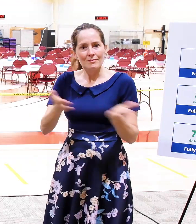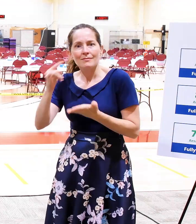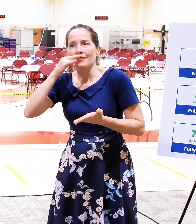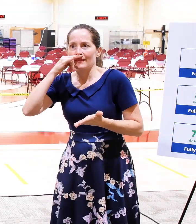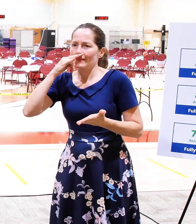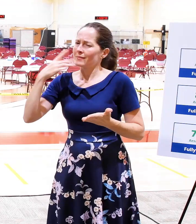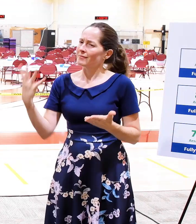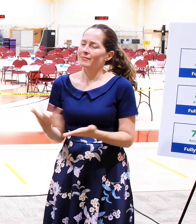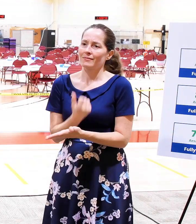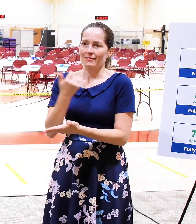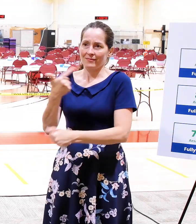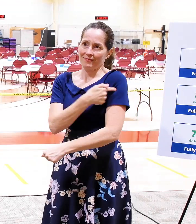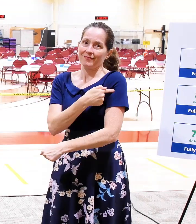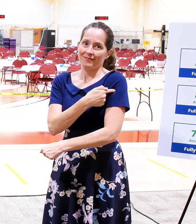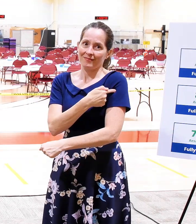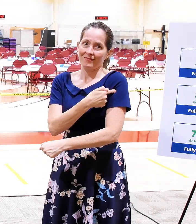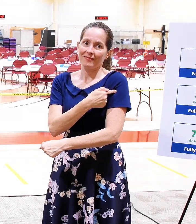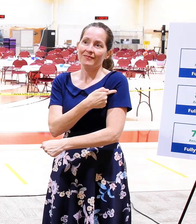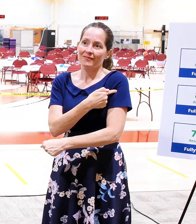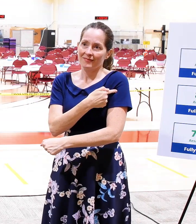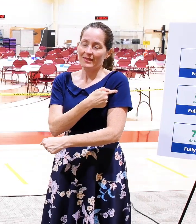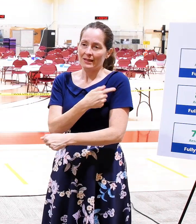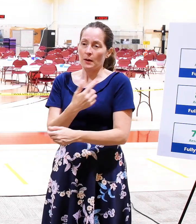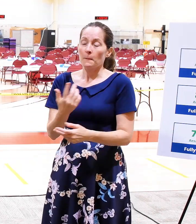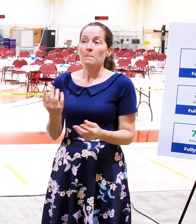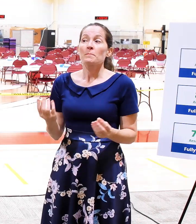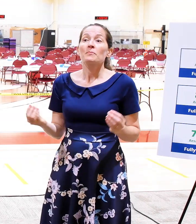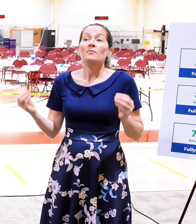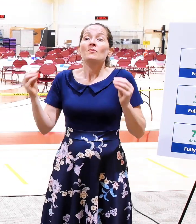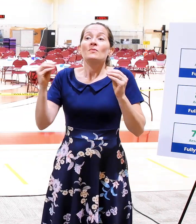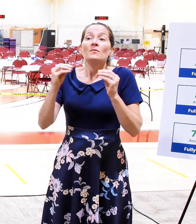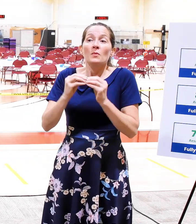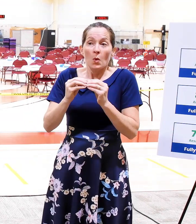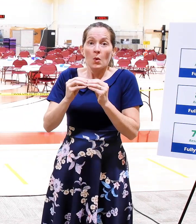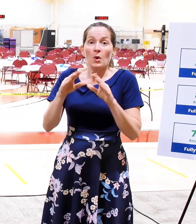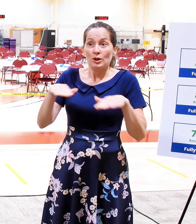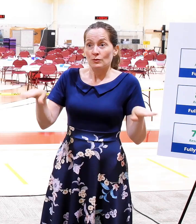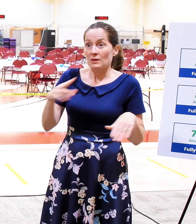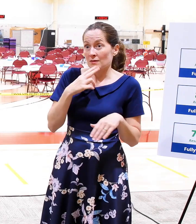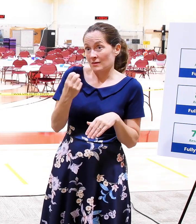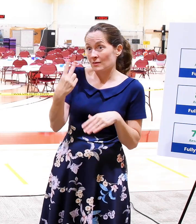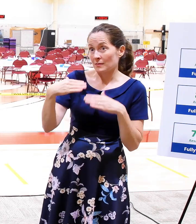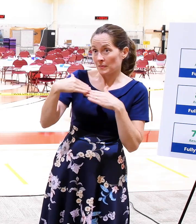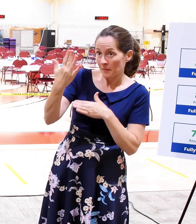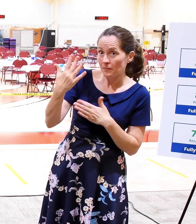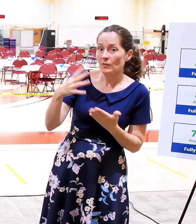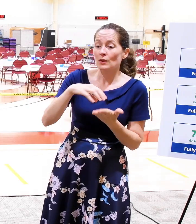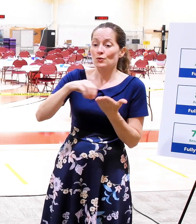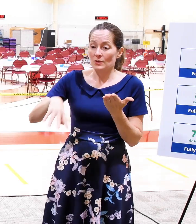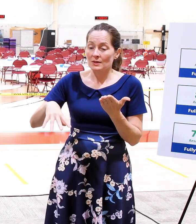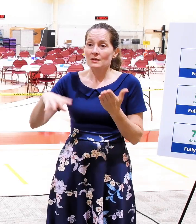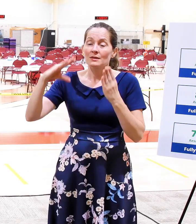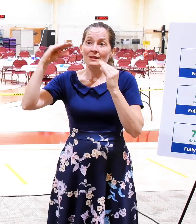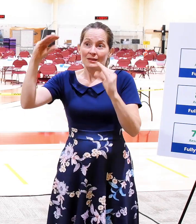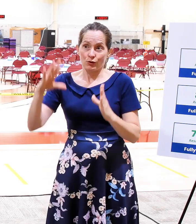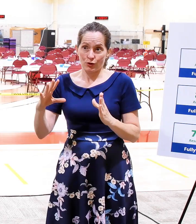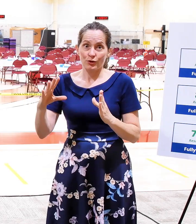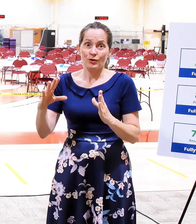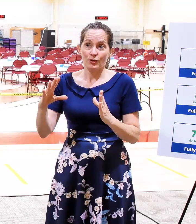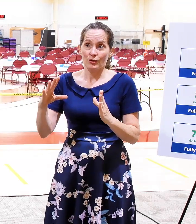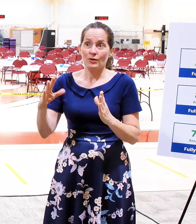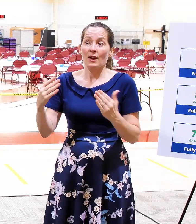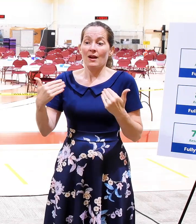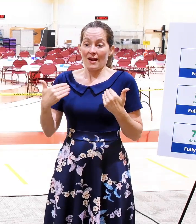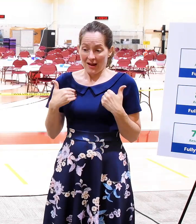The more of our eligible children, students, and educators that head back into school